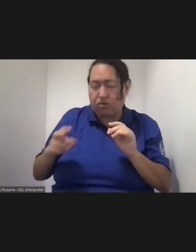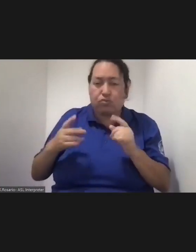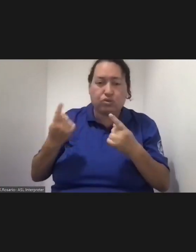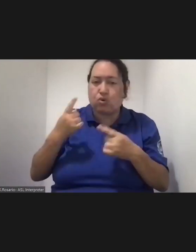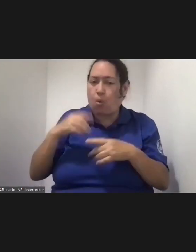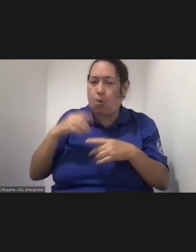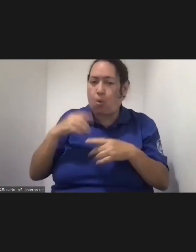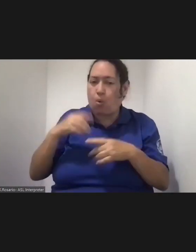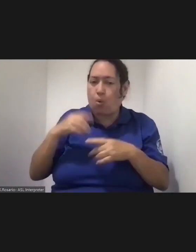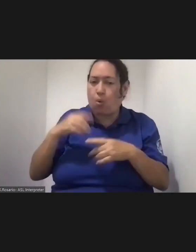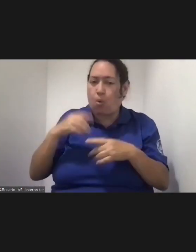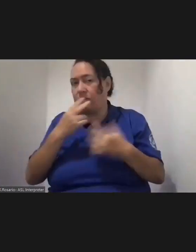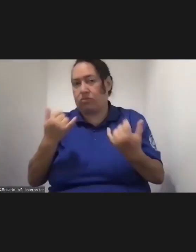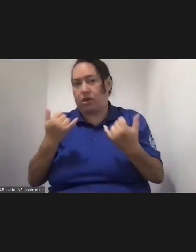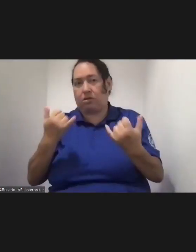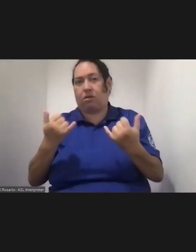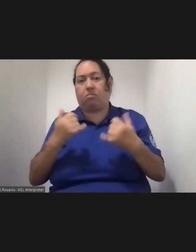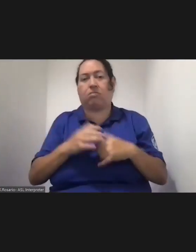Thank you.